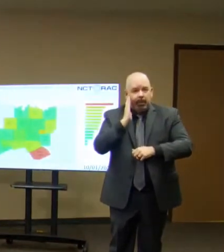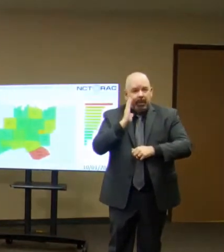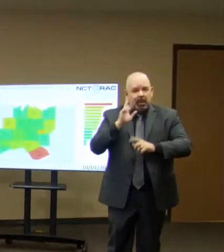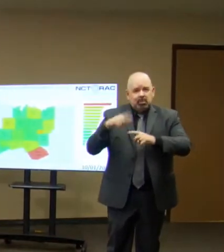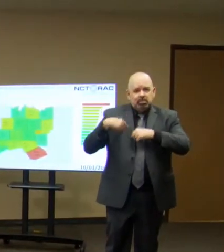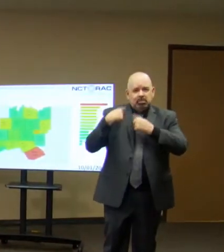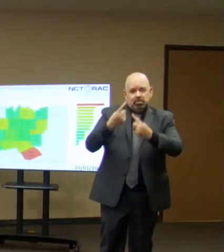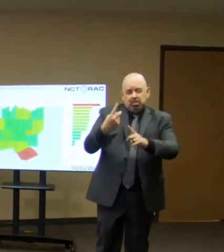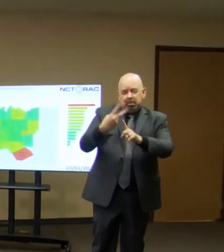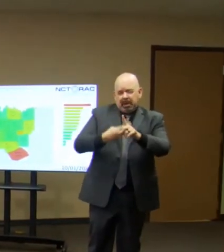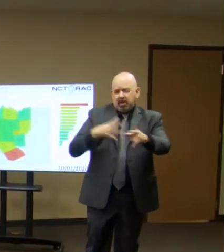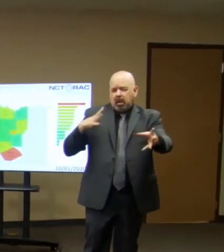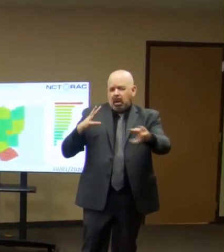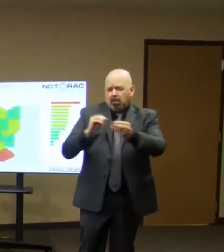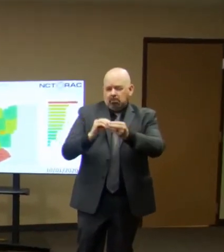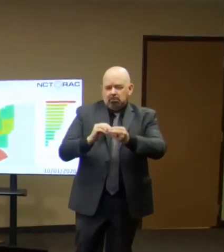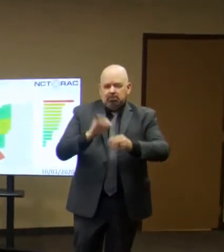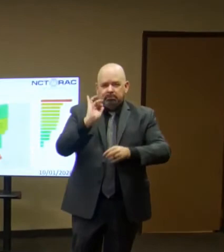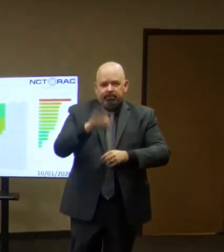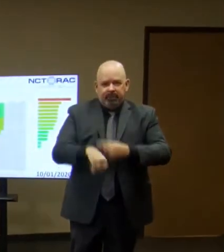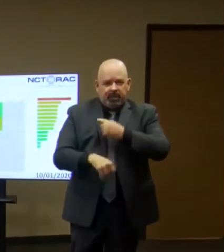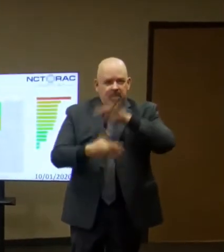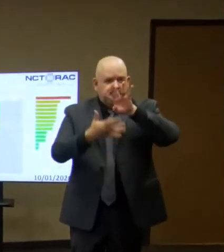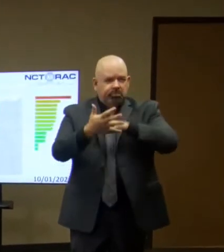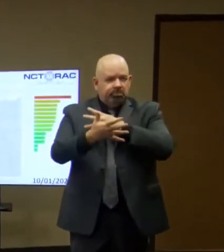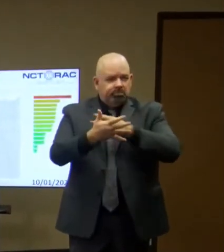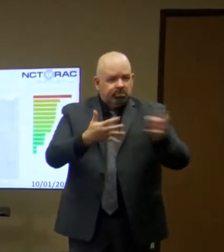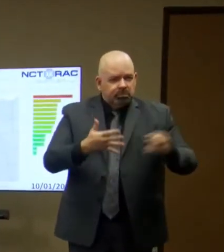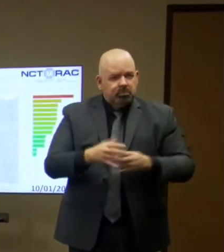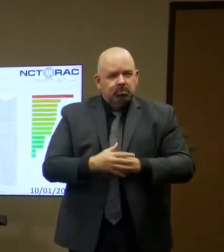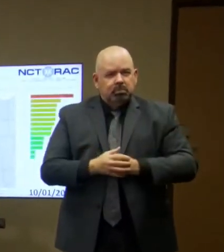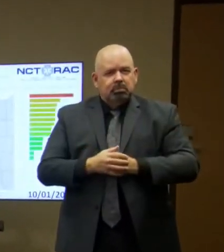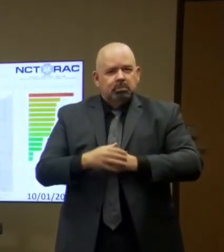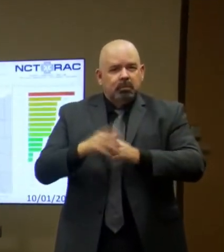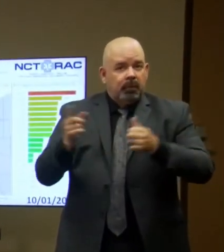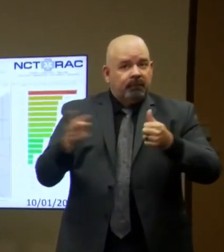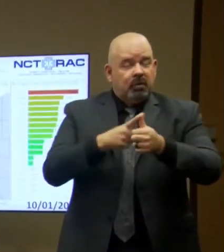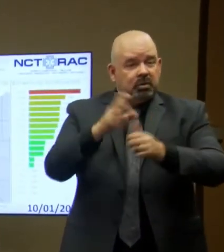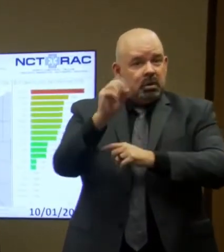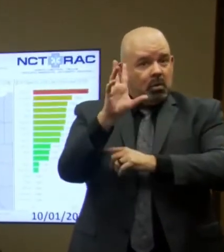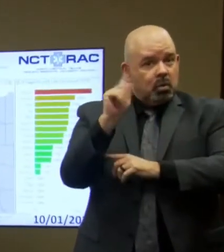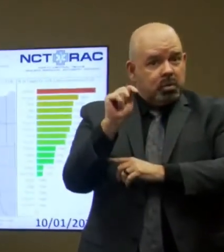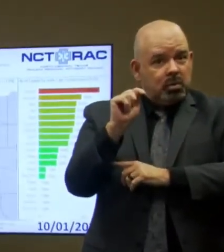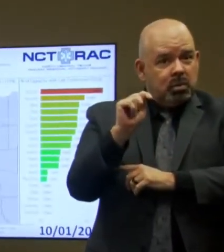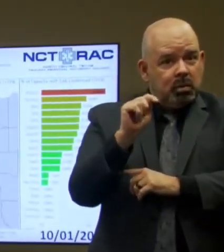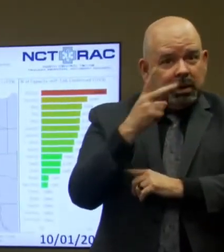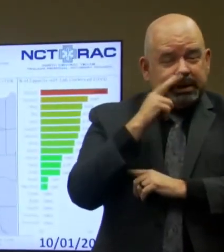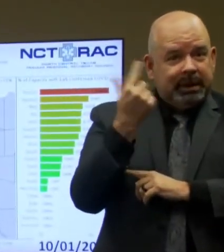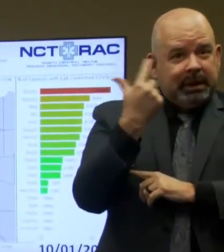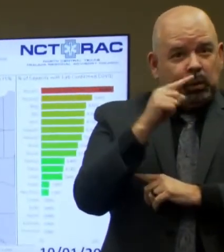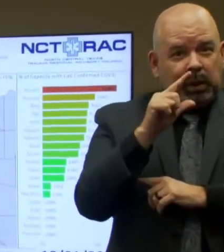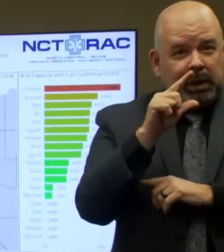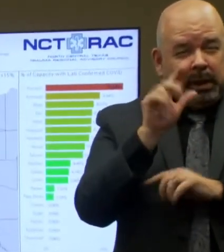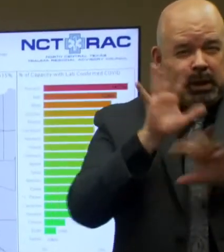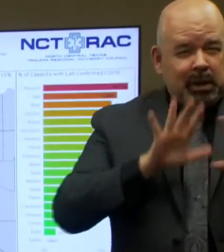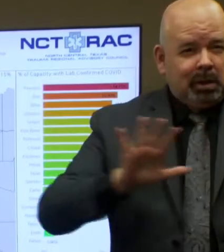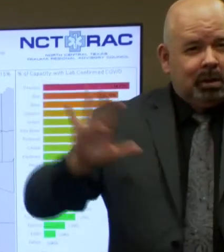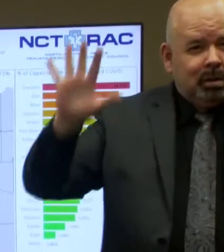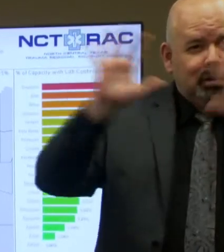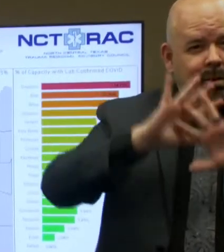the first day in October. Okay, you can see it's pretty much a sea of green there. Green is good. Let's go 15 days later.